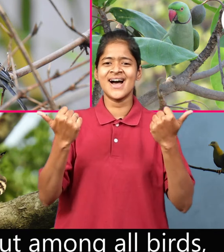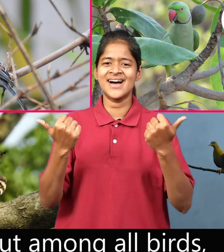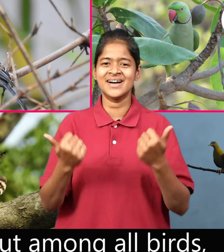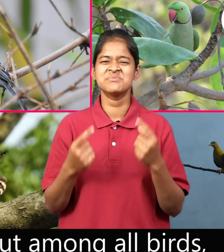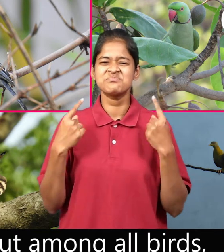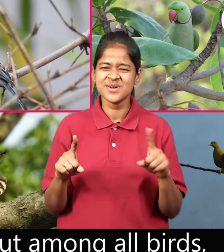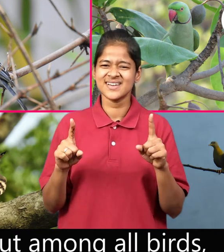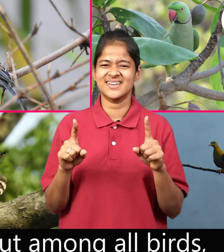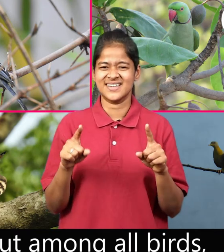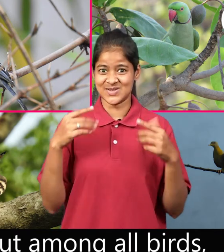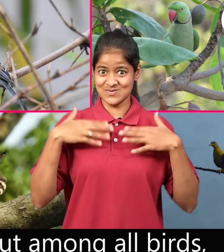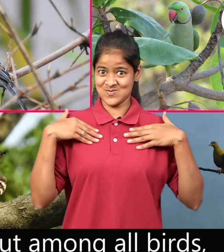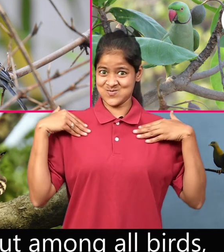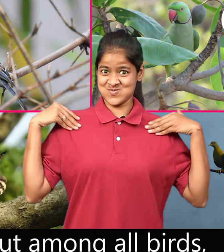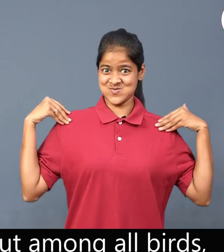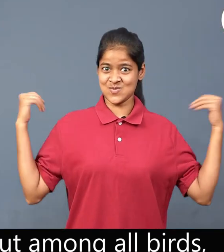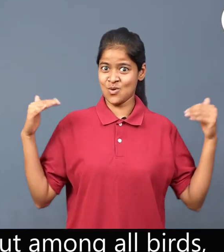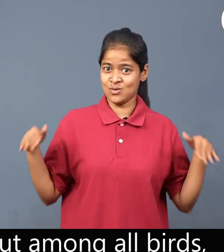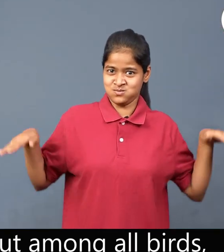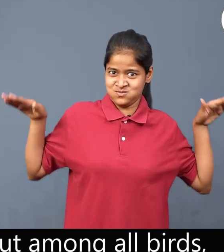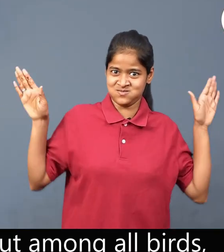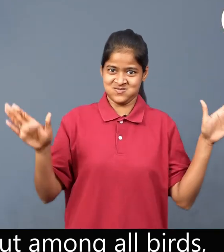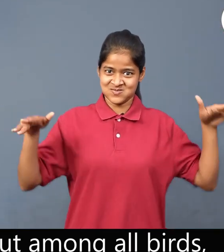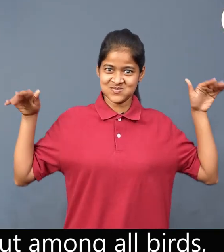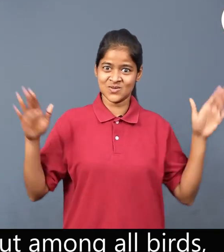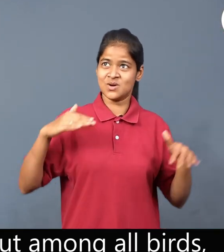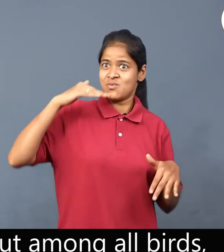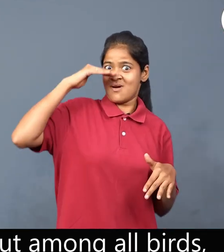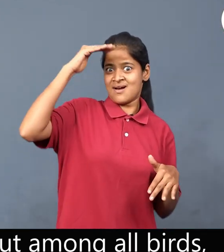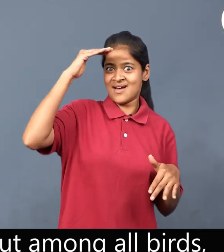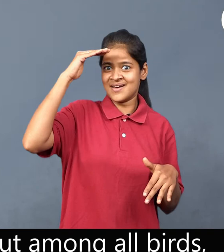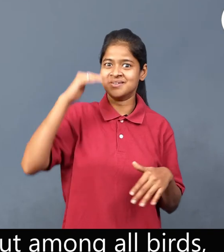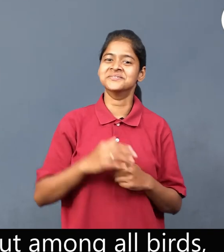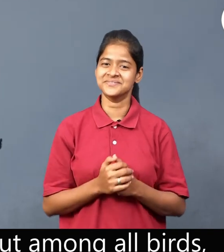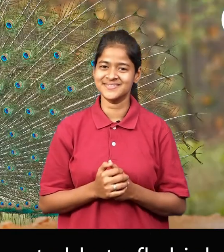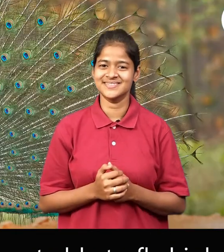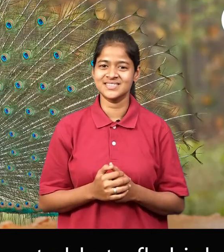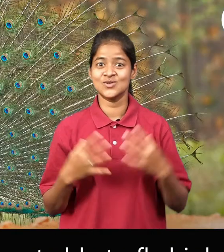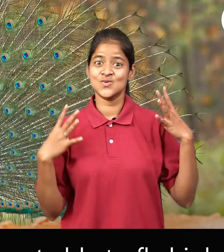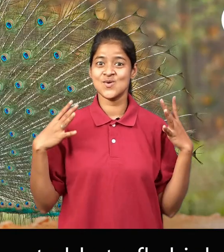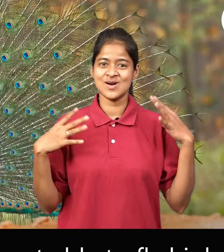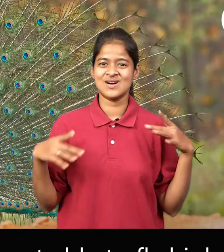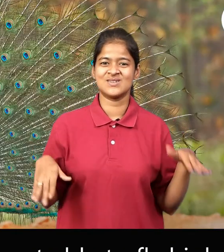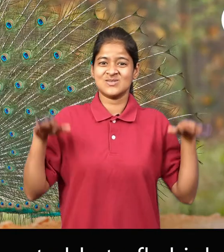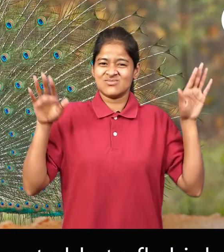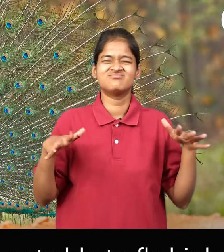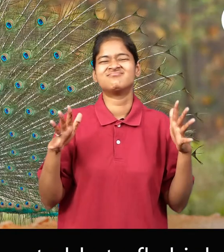but among all birds the eagle is able to fly very high but the peacock is not